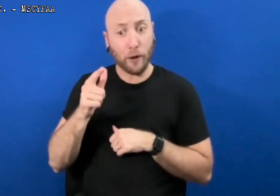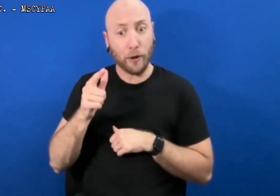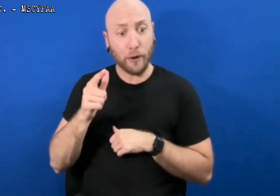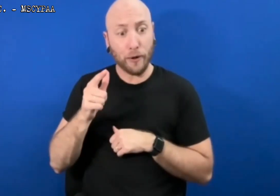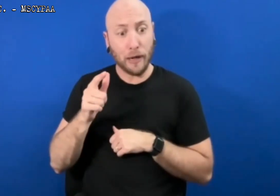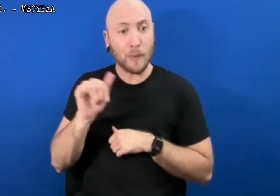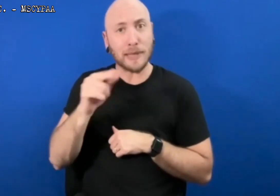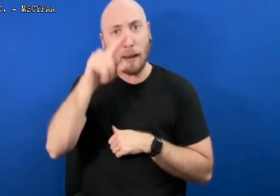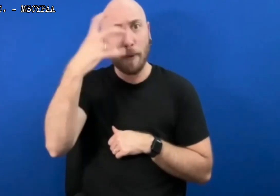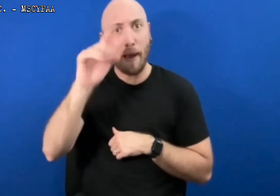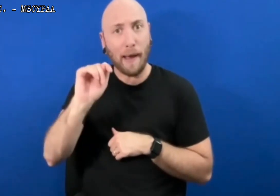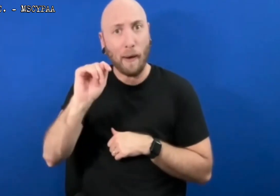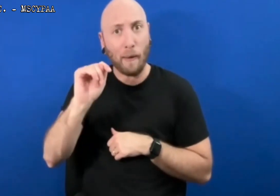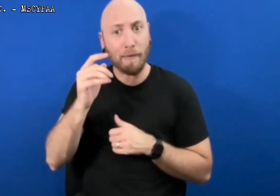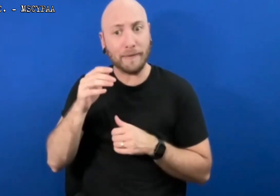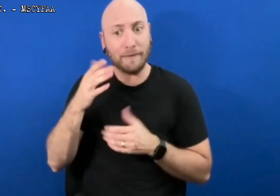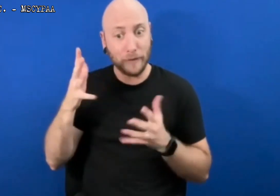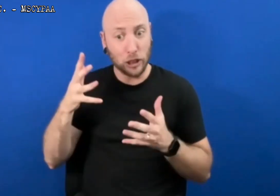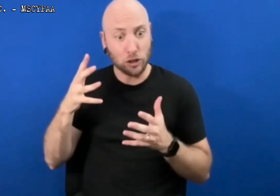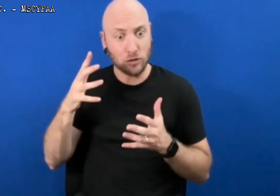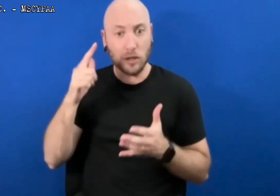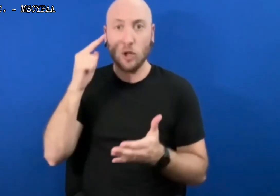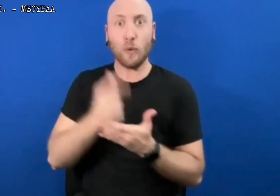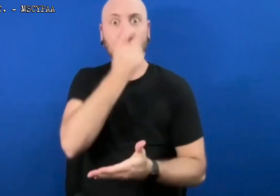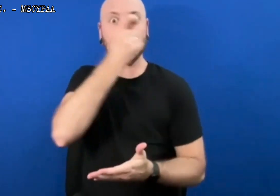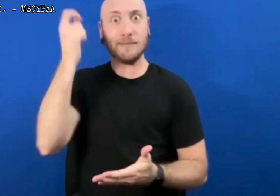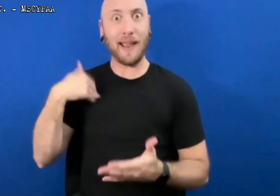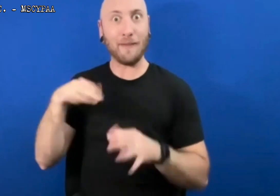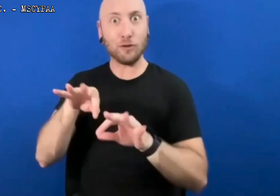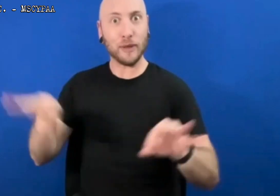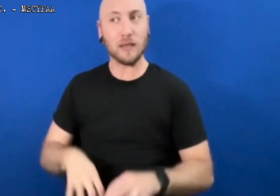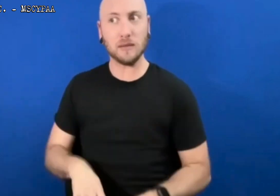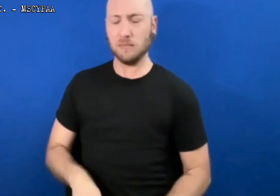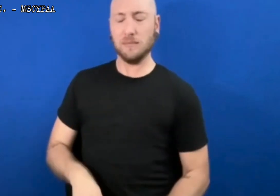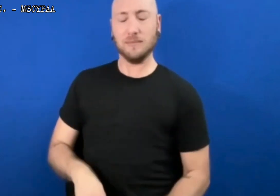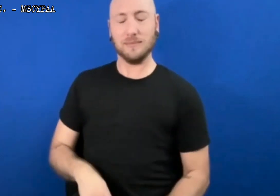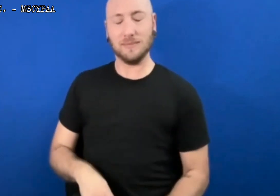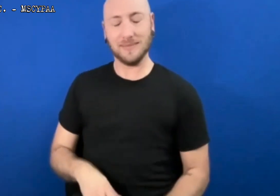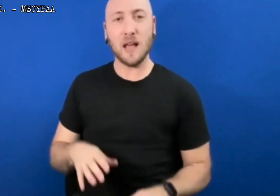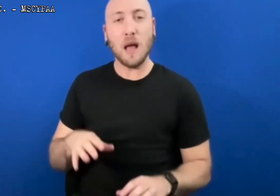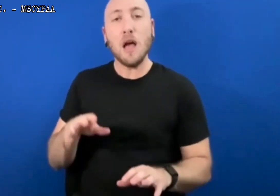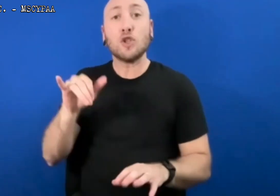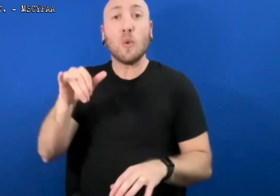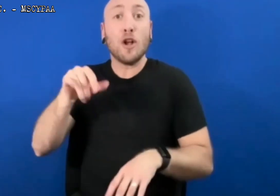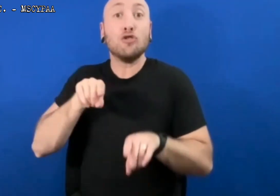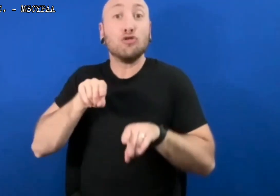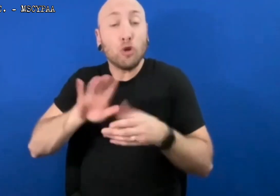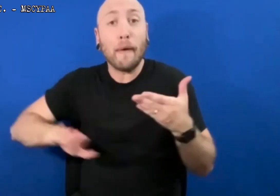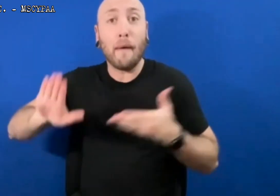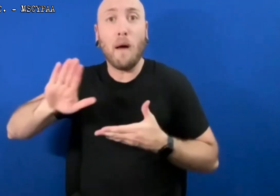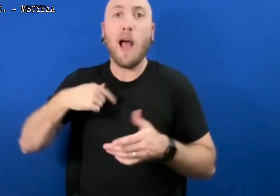I would joke and like call myself an alcoholic, but I really wasn't. I just,